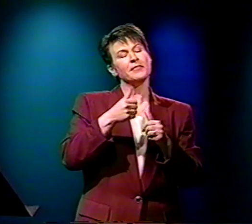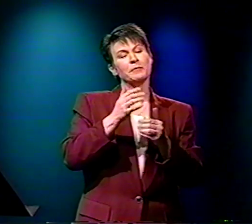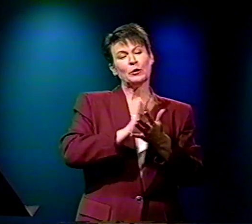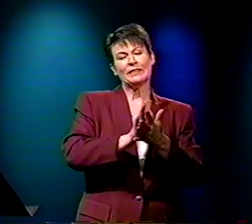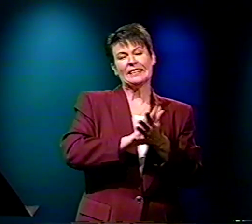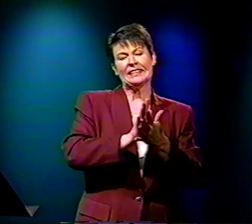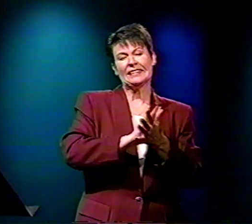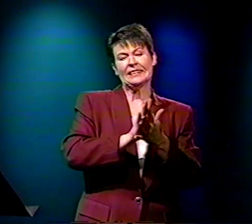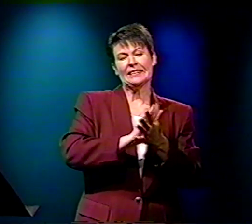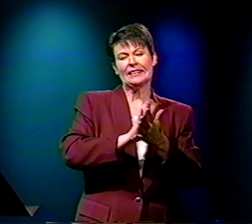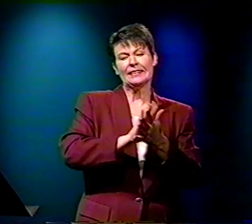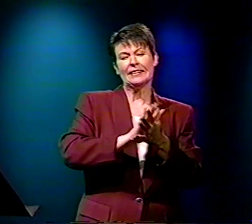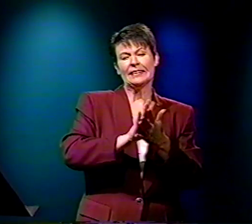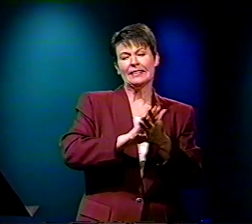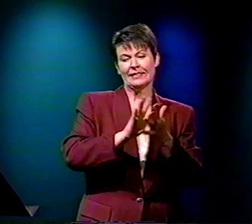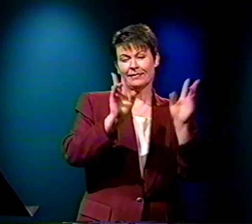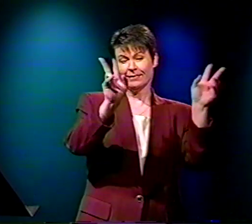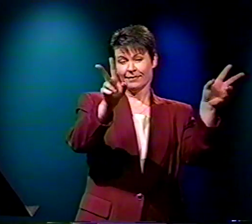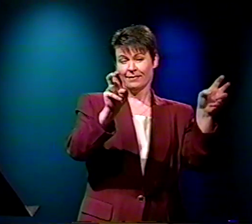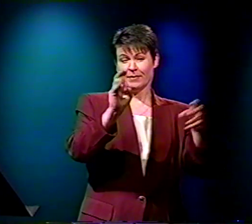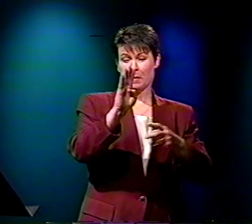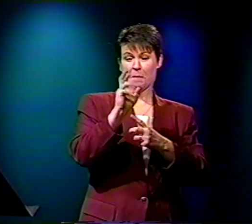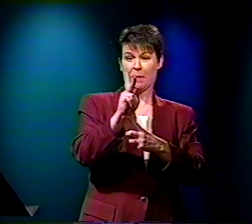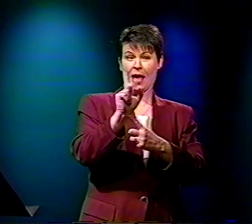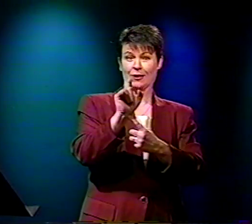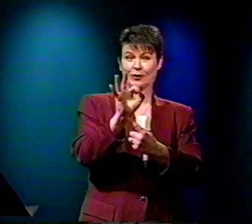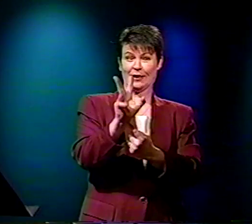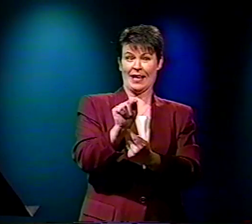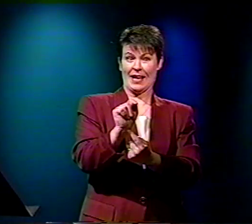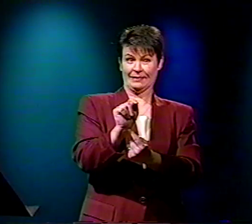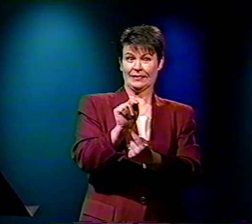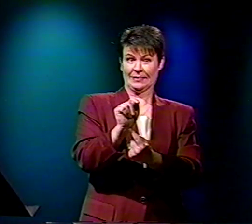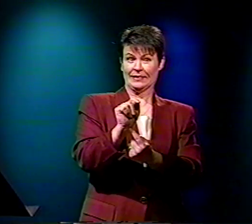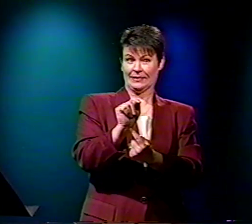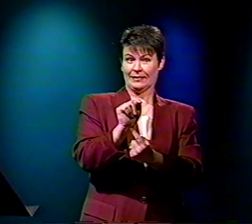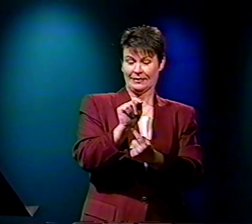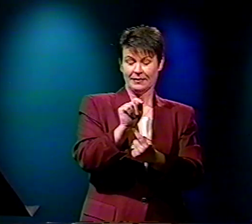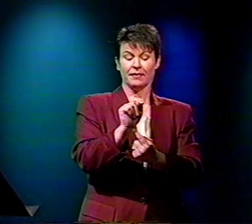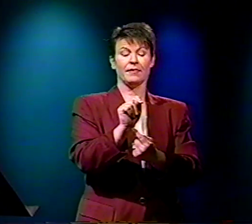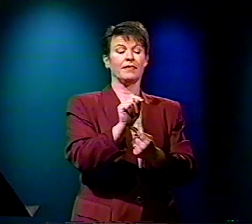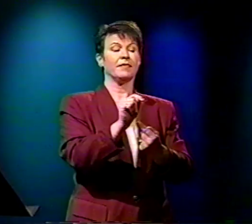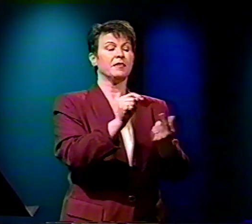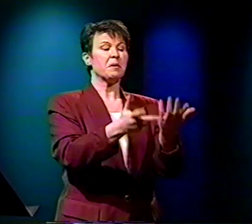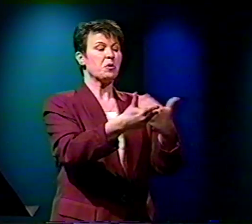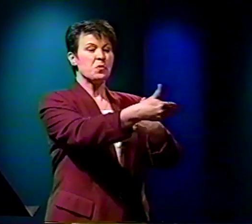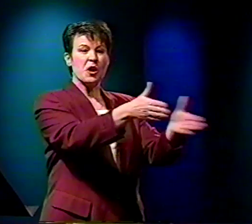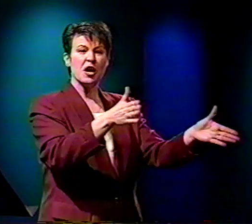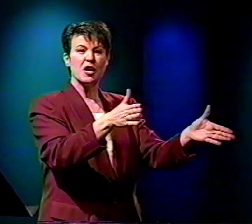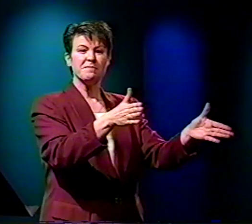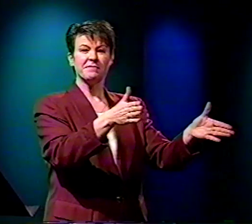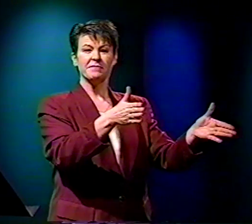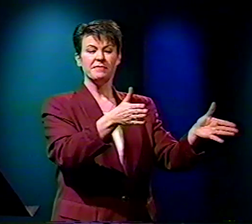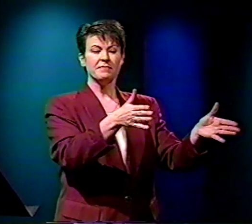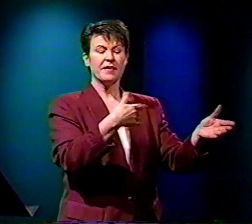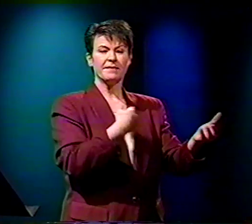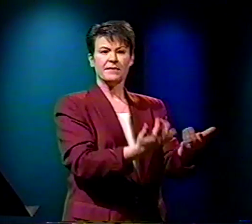If you'll recall the movie entitled Backdraft, there was a